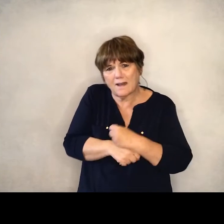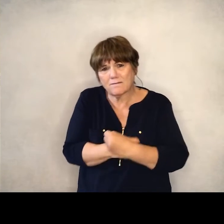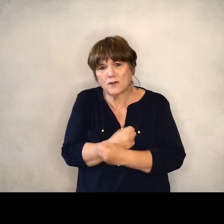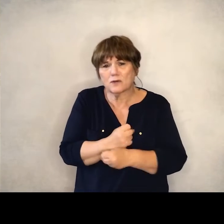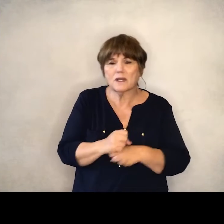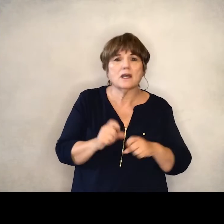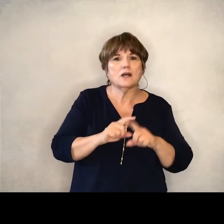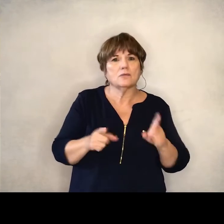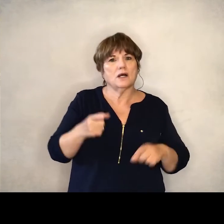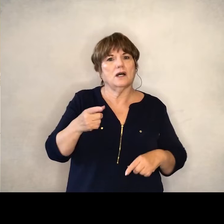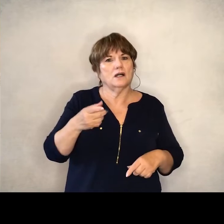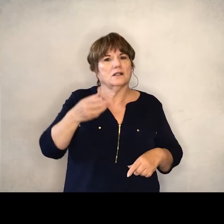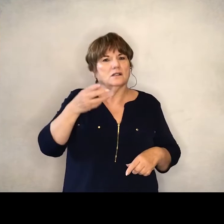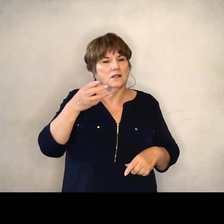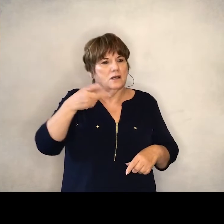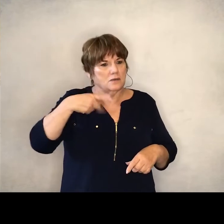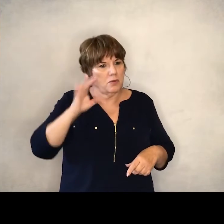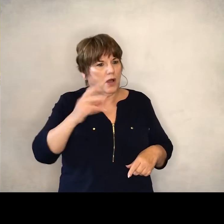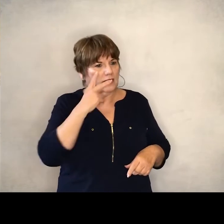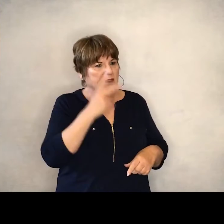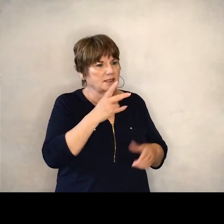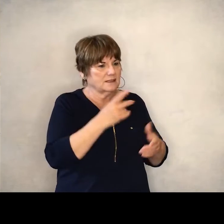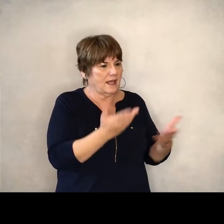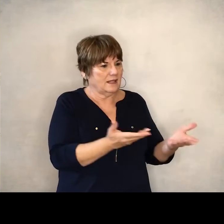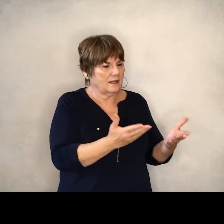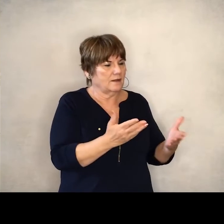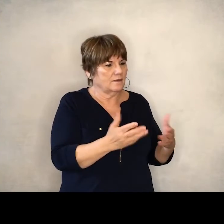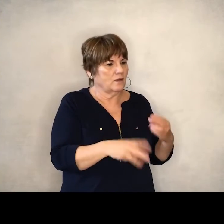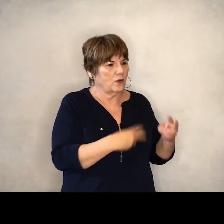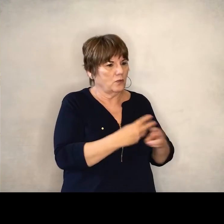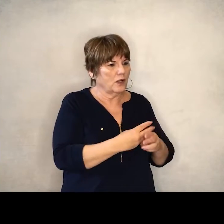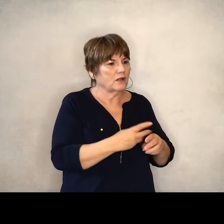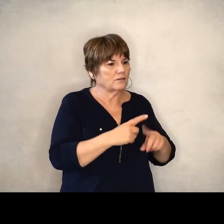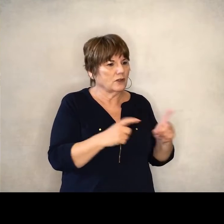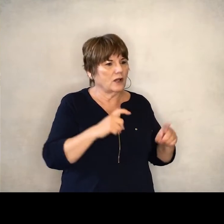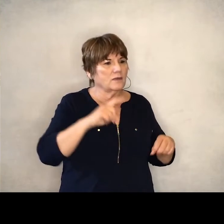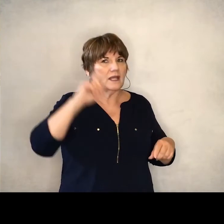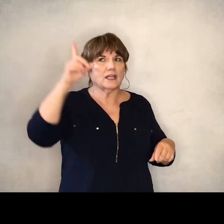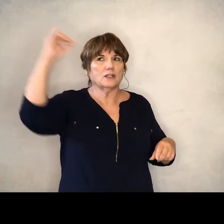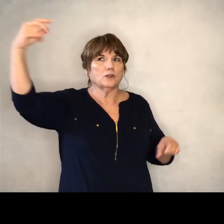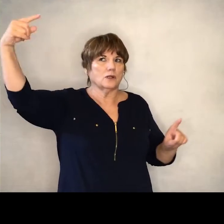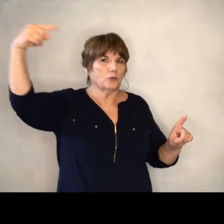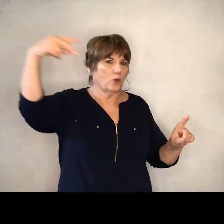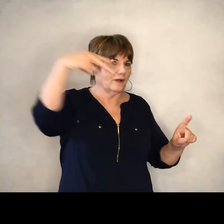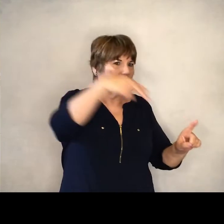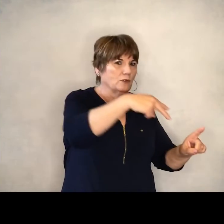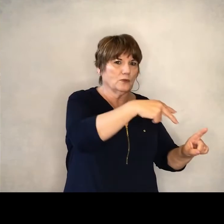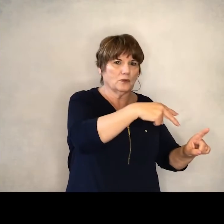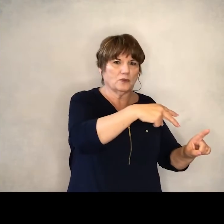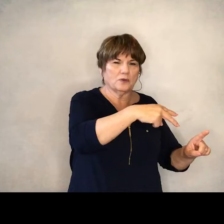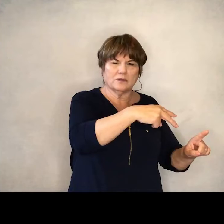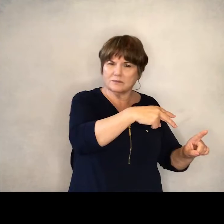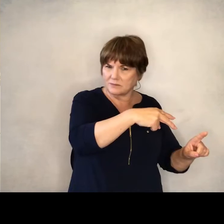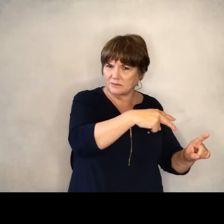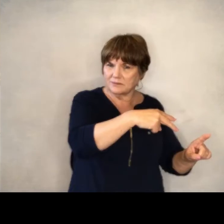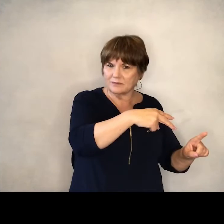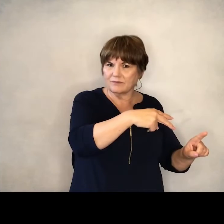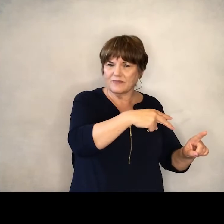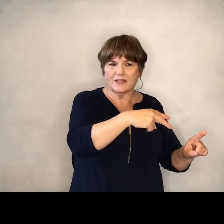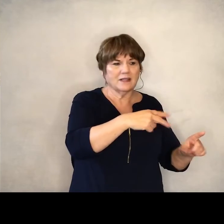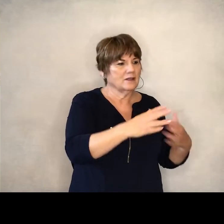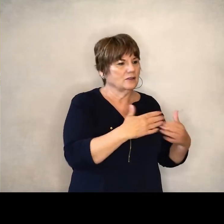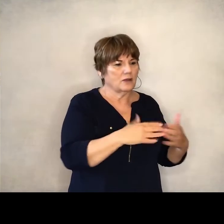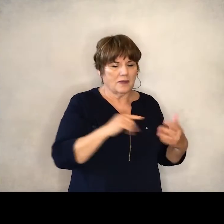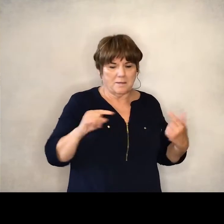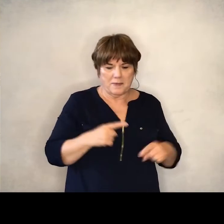this world from the perspective of the eternal. So in spite of the pain he had come through,